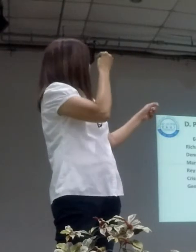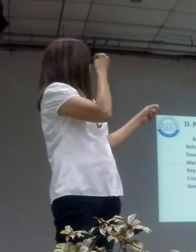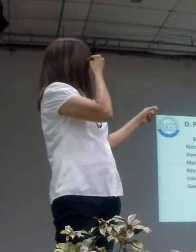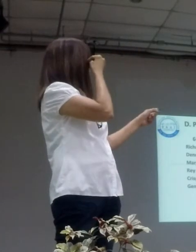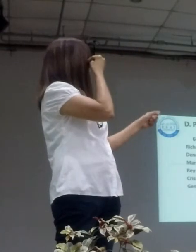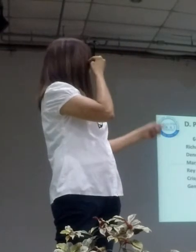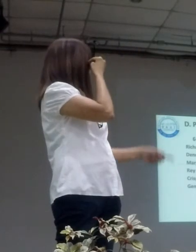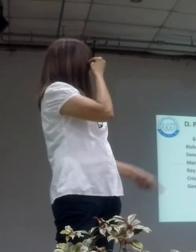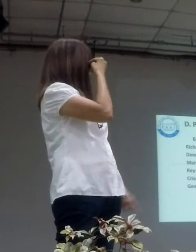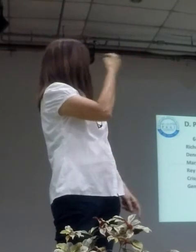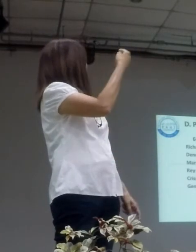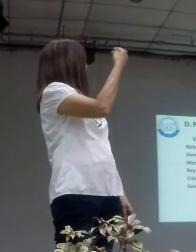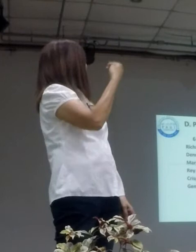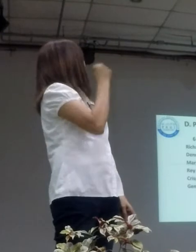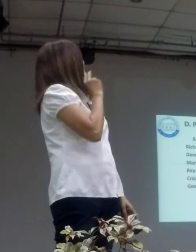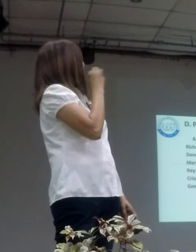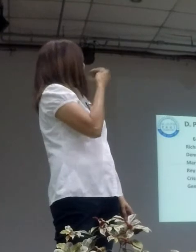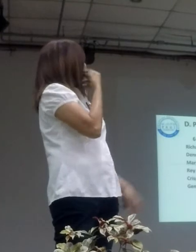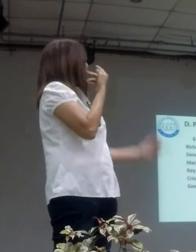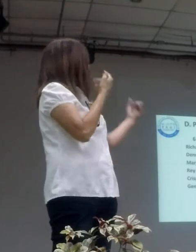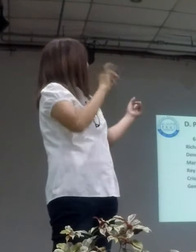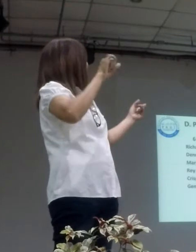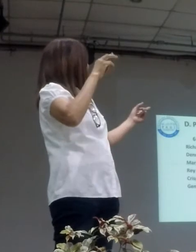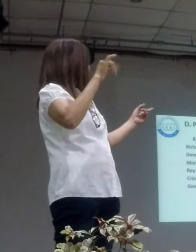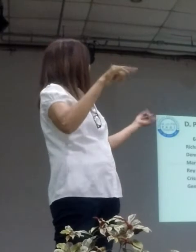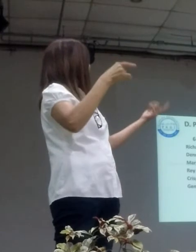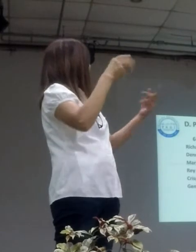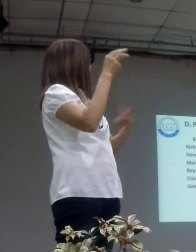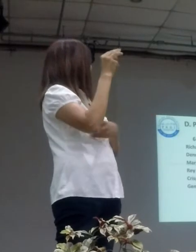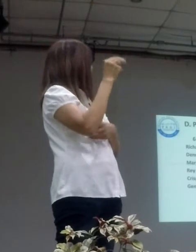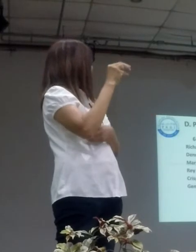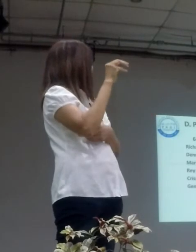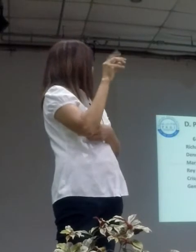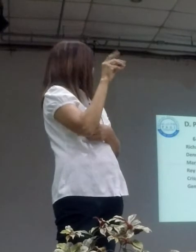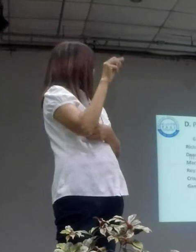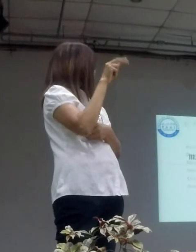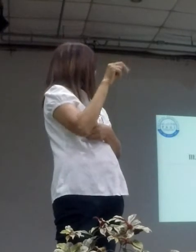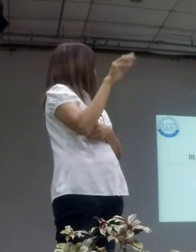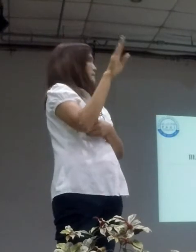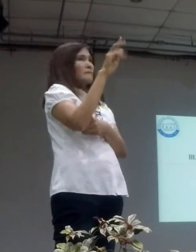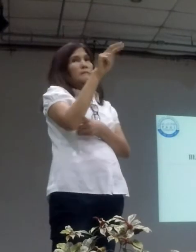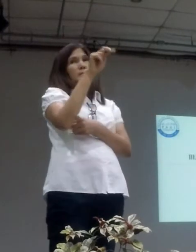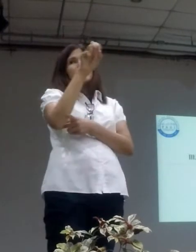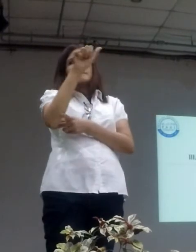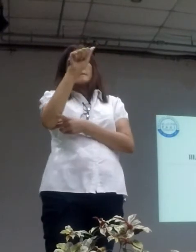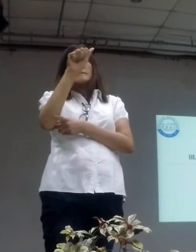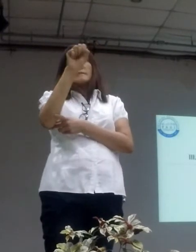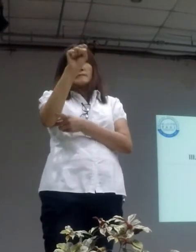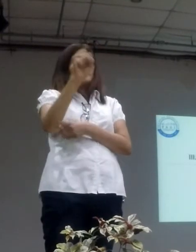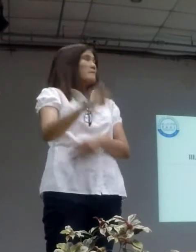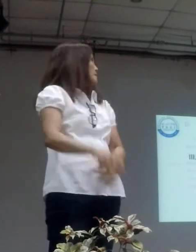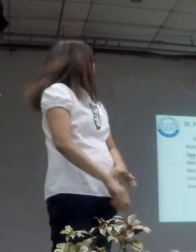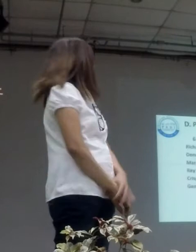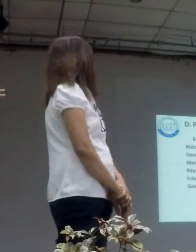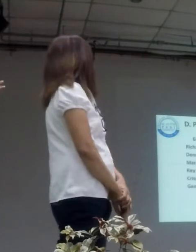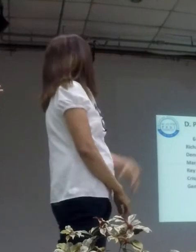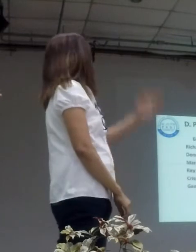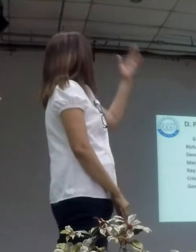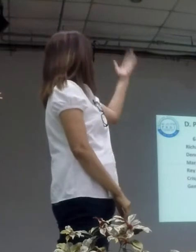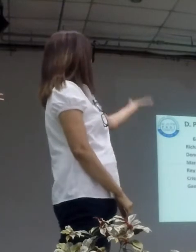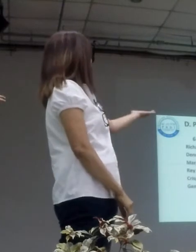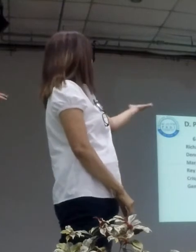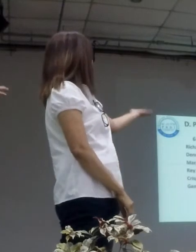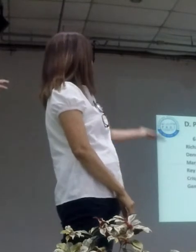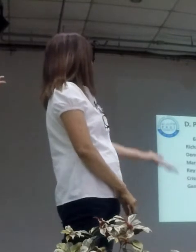Atami, Jubilin, Anthony, and Danny Banyas. So these were the, so after